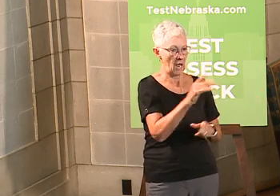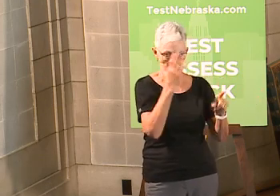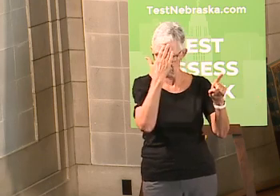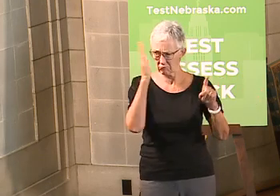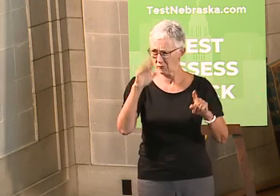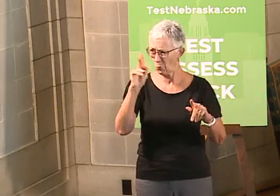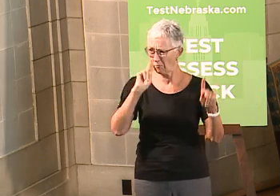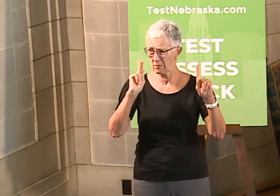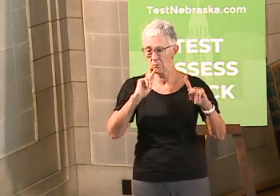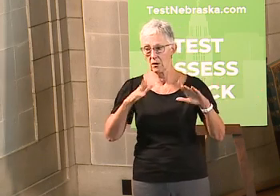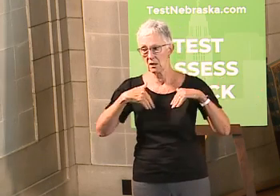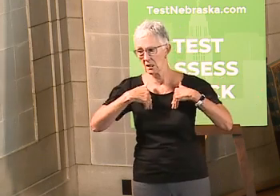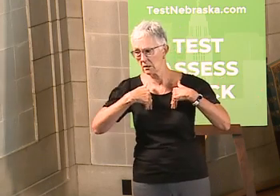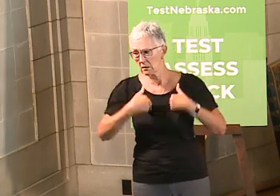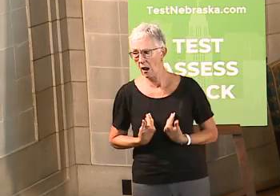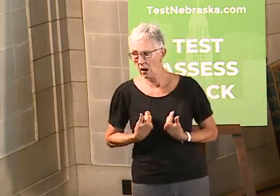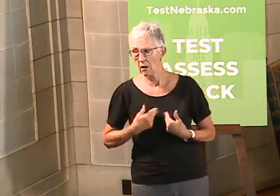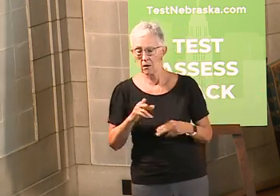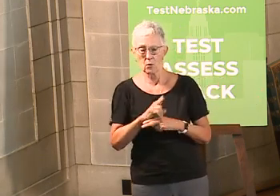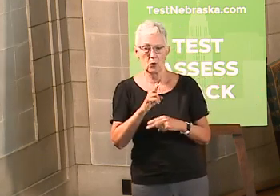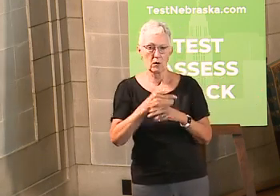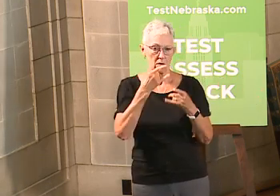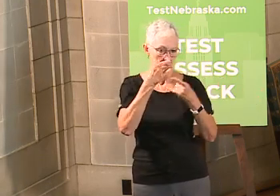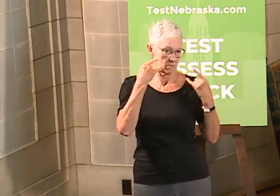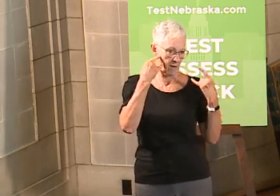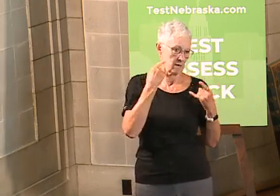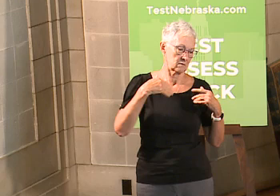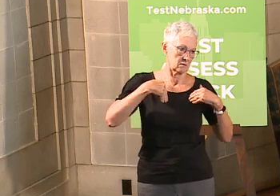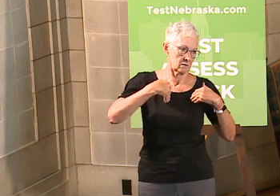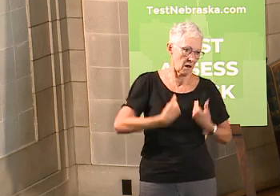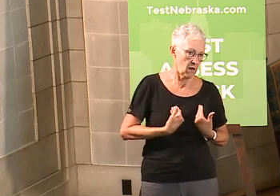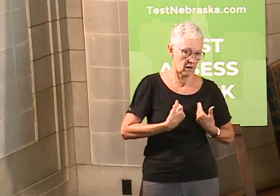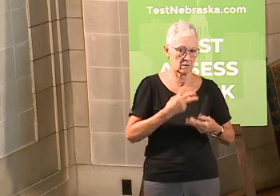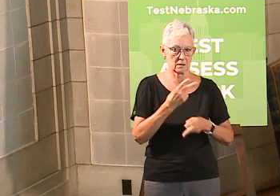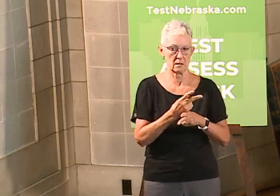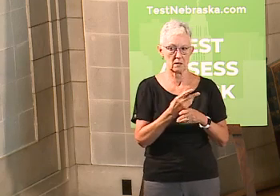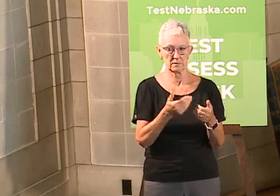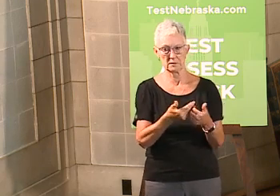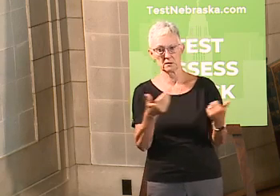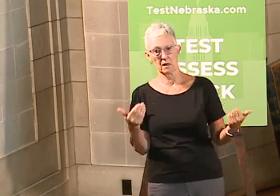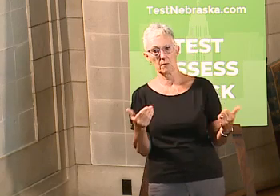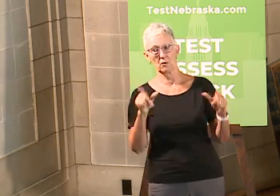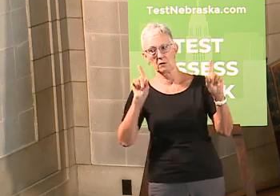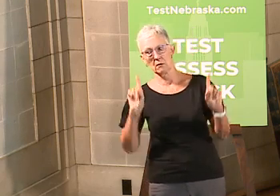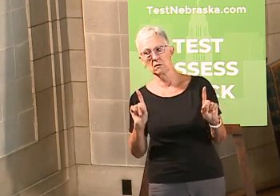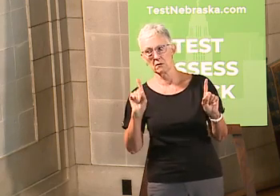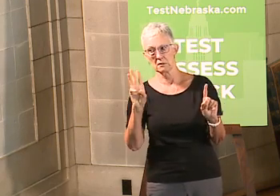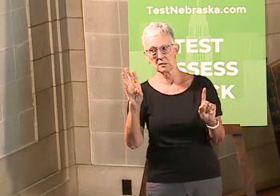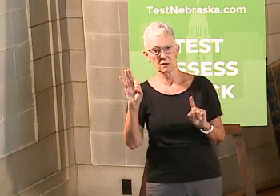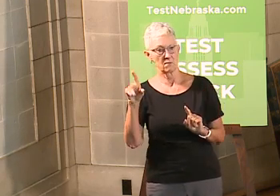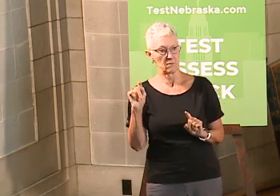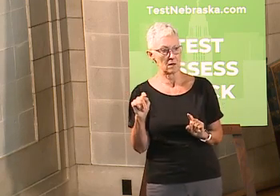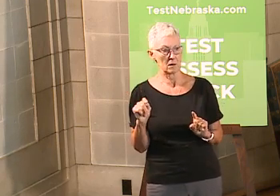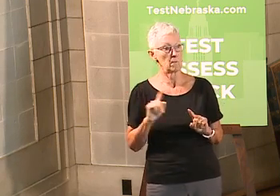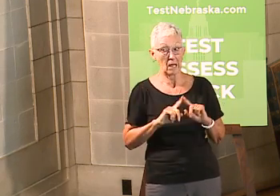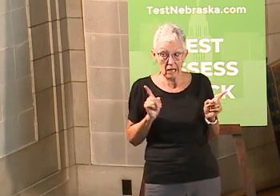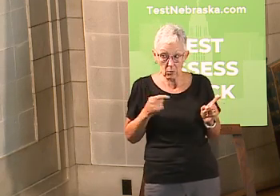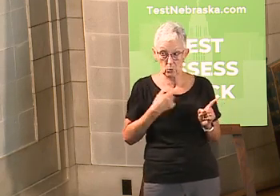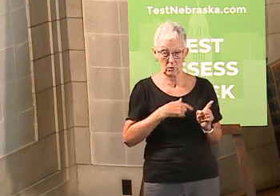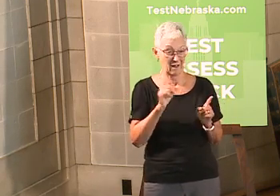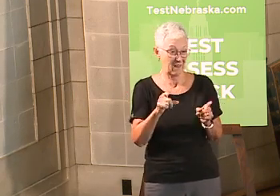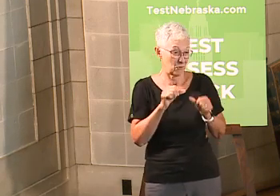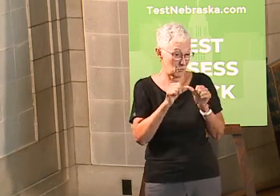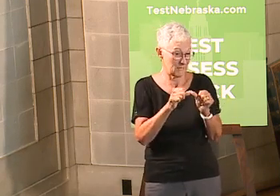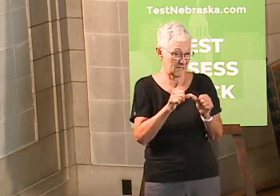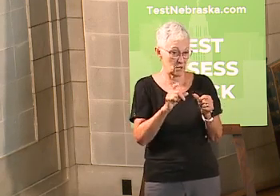good, use our good tools that we have to be able to slow the spread of the virus here in the state, to be able to continue to manage this. And again, continue to